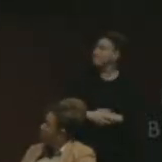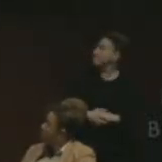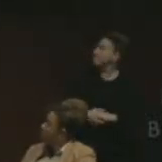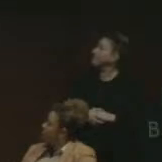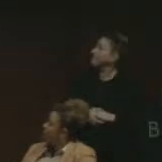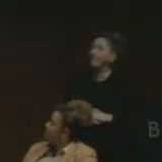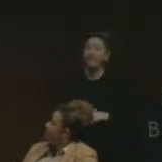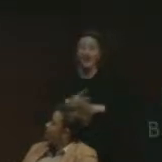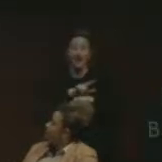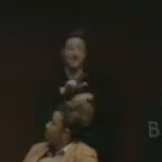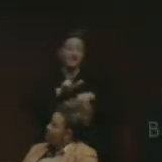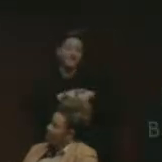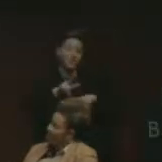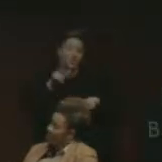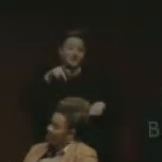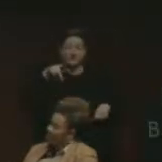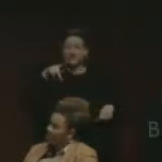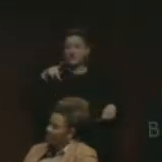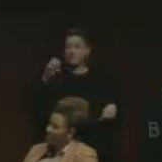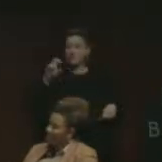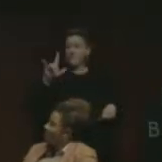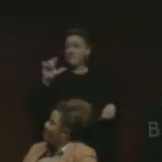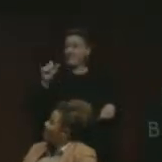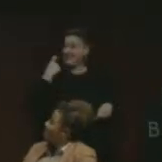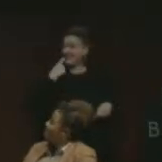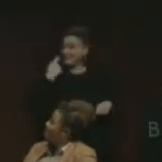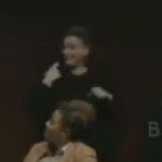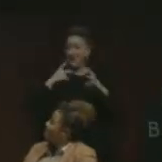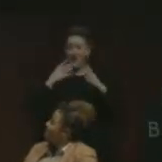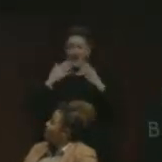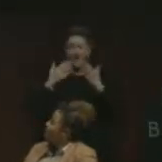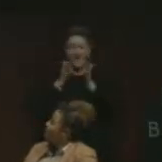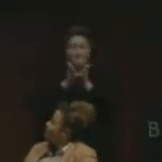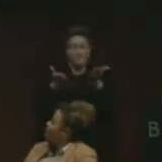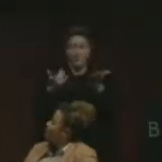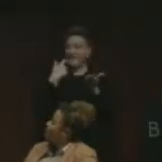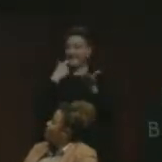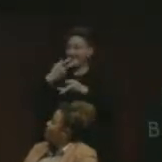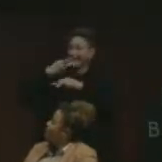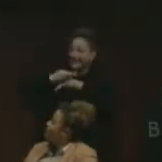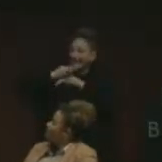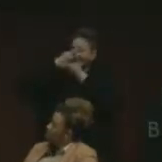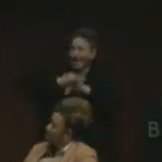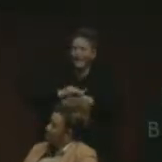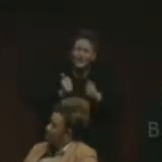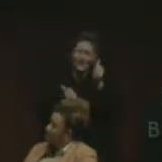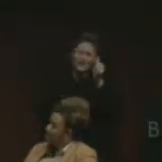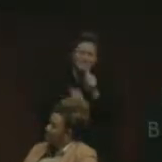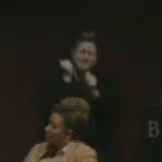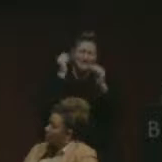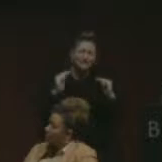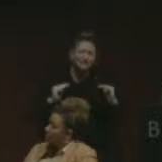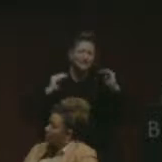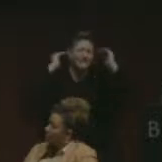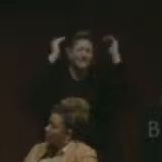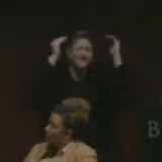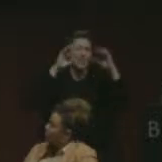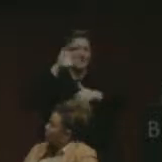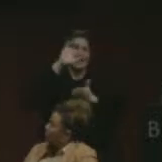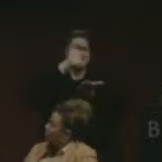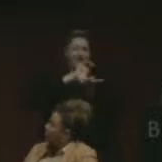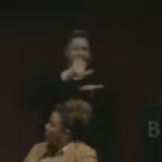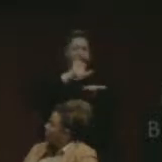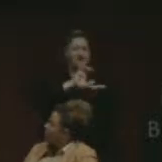Of course, Premila's most recent book talks about care as the highest form, the highest stage of capitalism. And we see